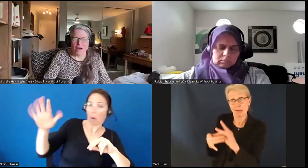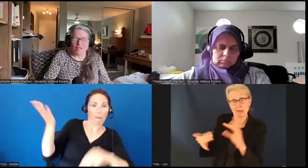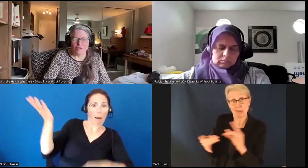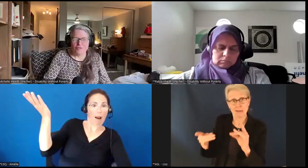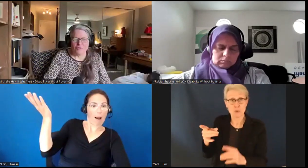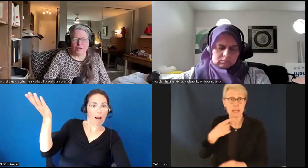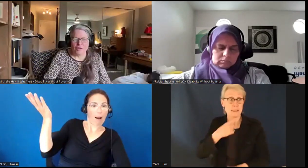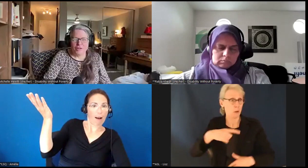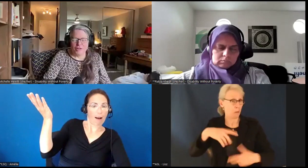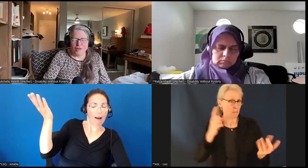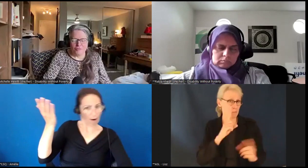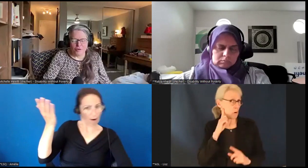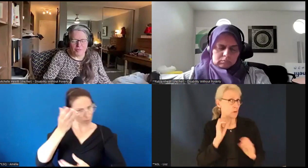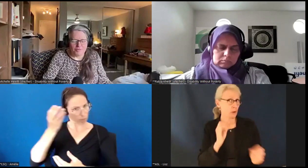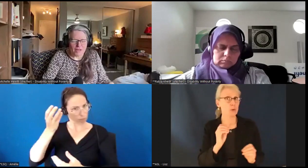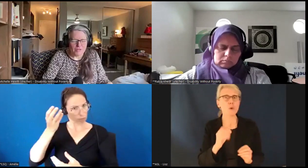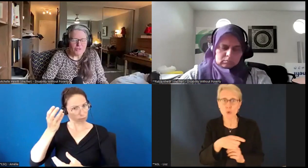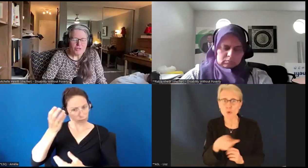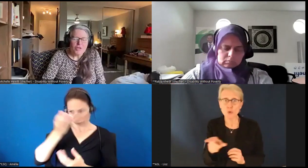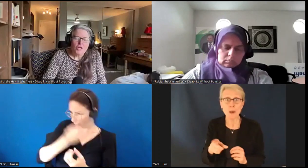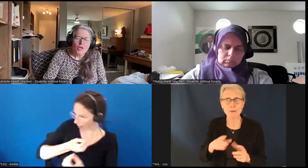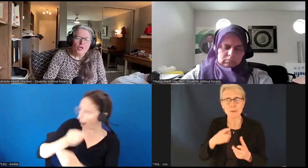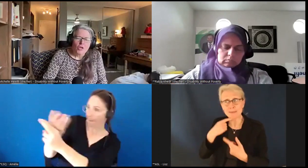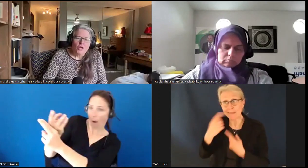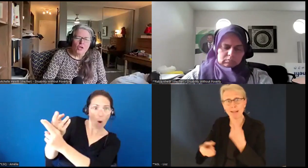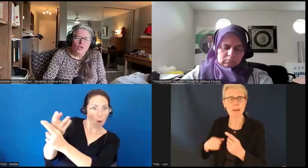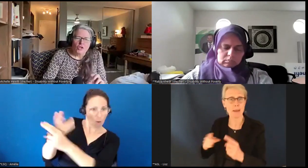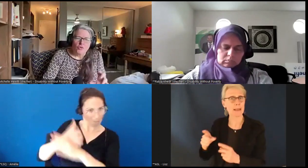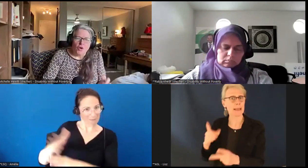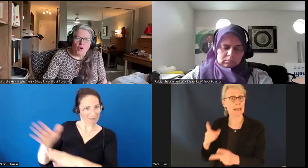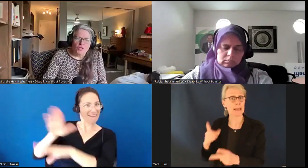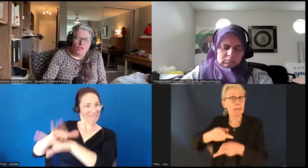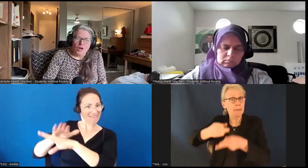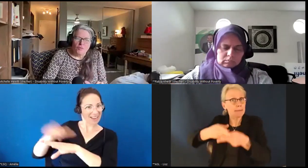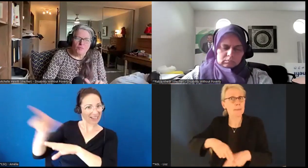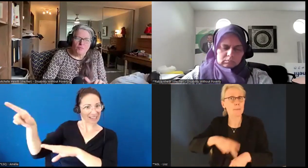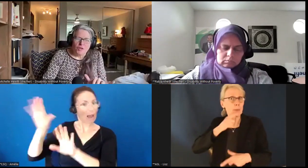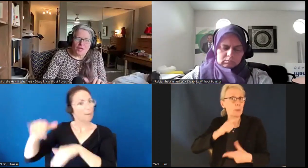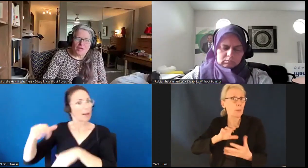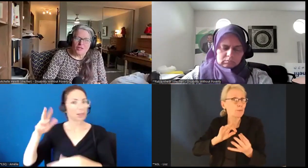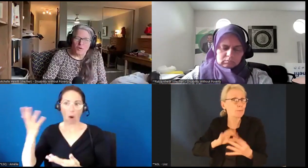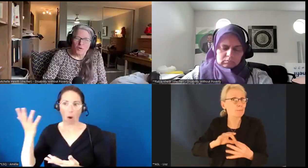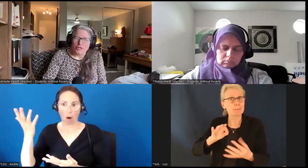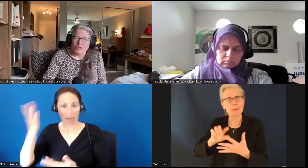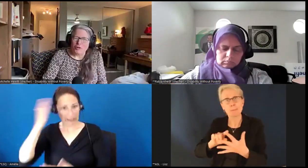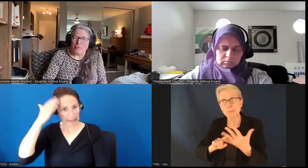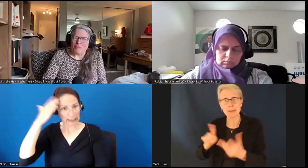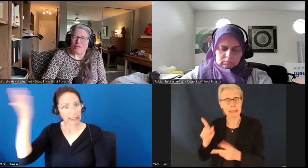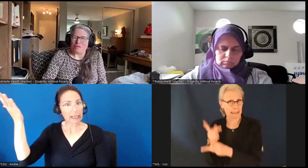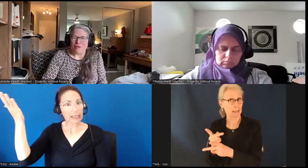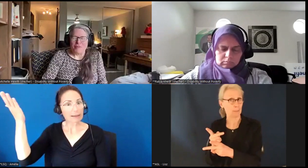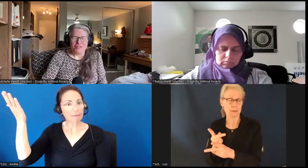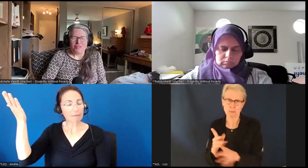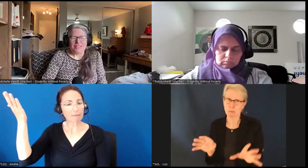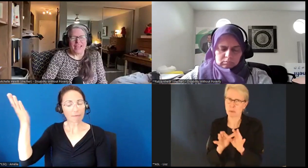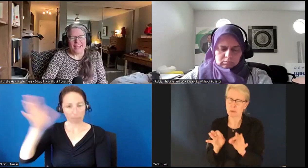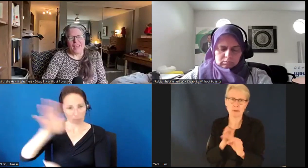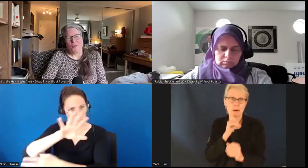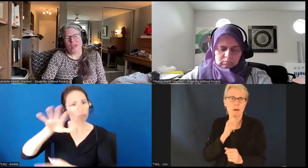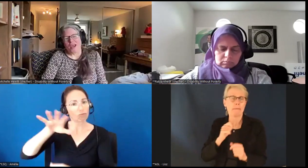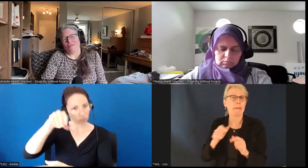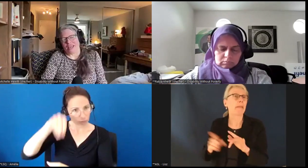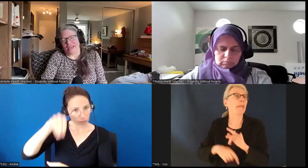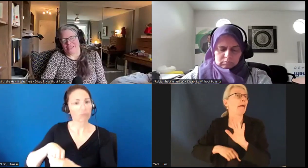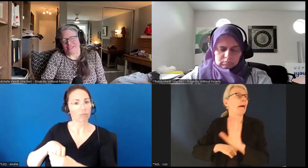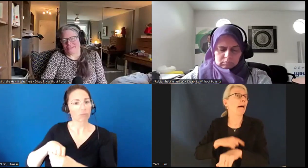all part of public record. So those are things that we're going to do. But as Rabia just said, here